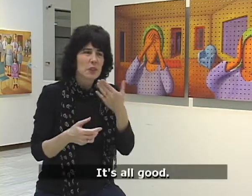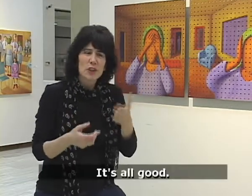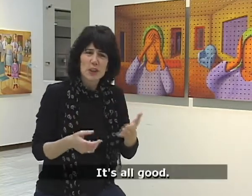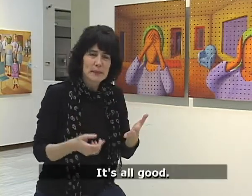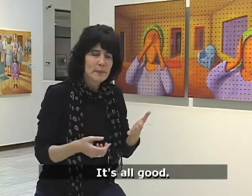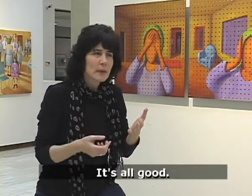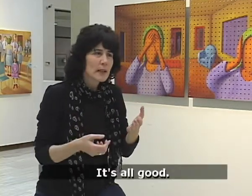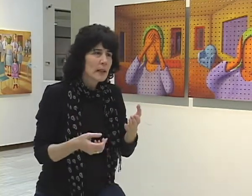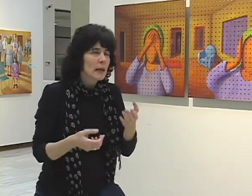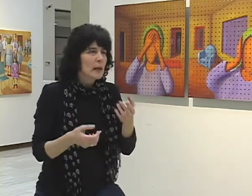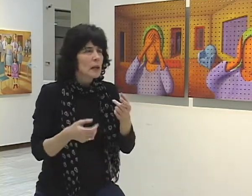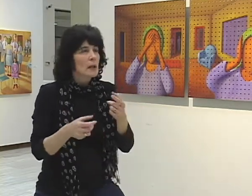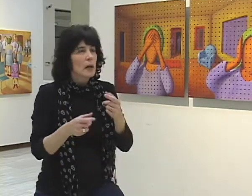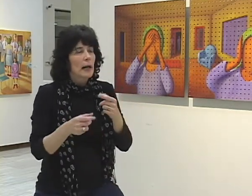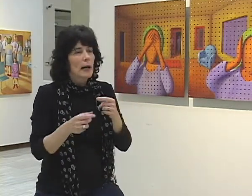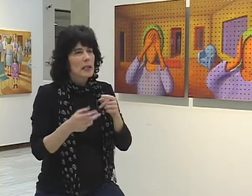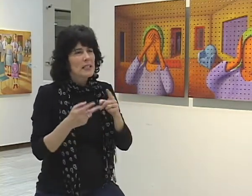It's all good.